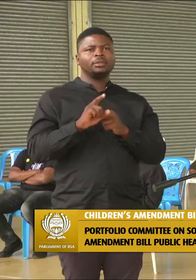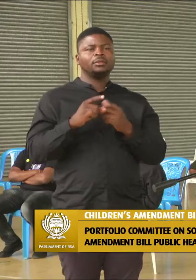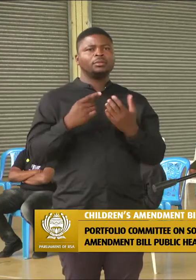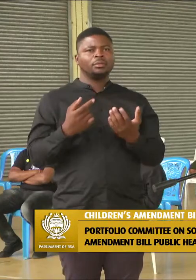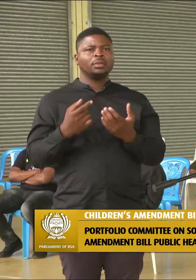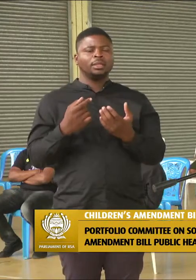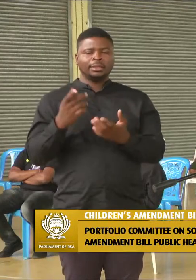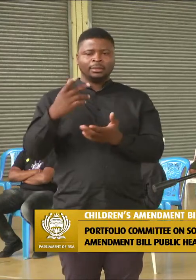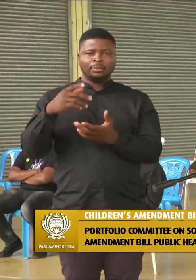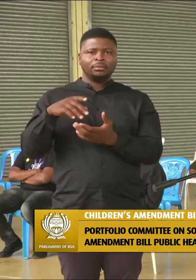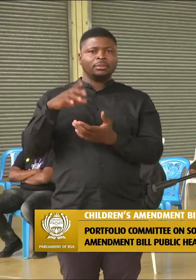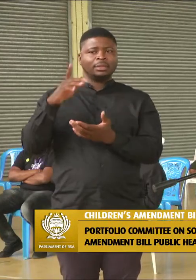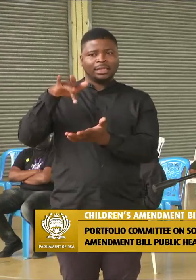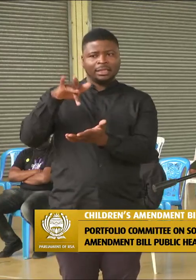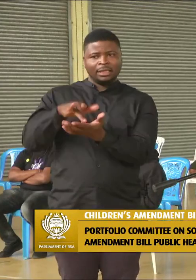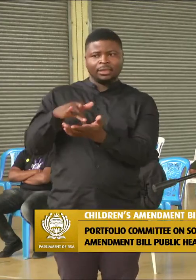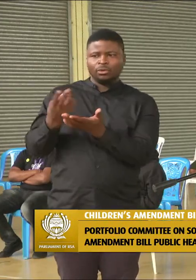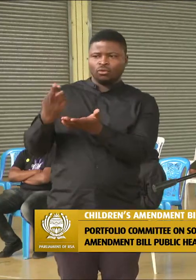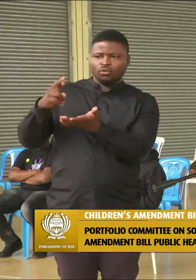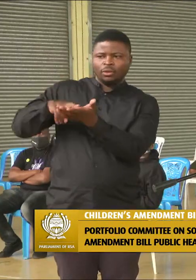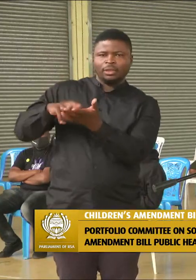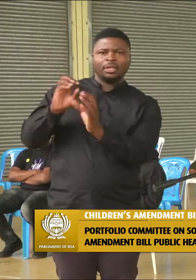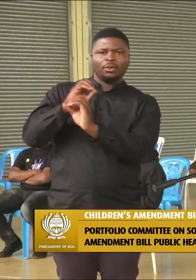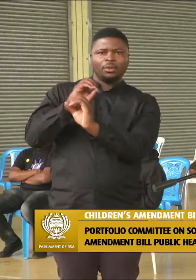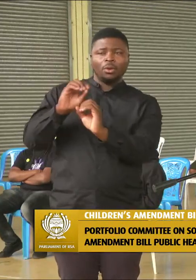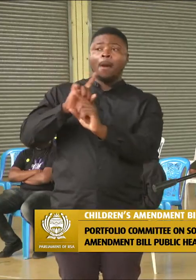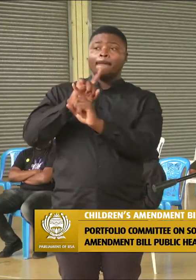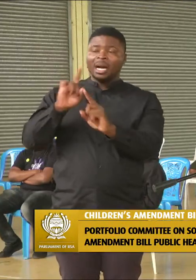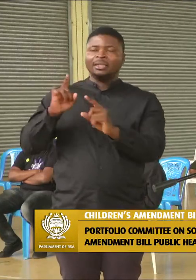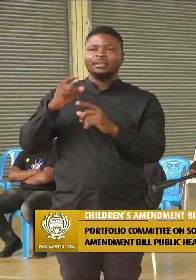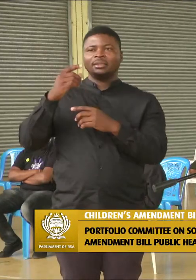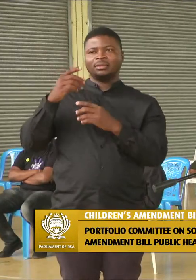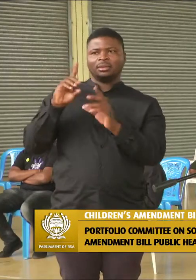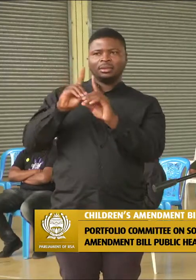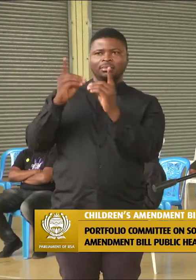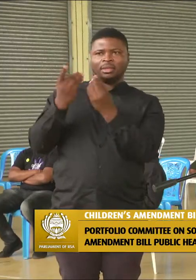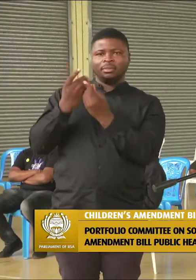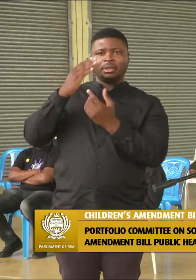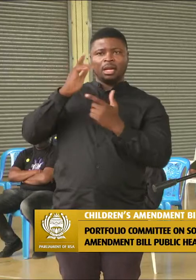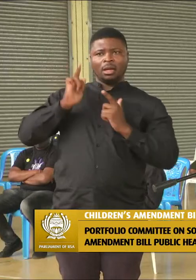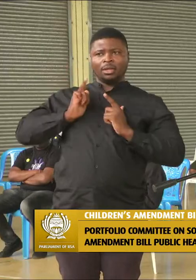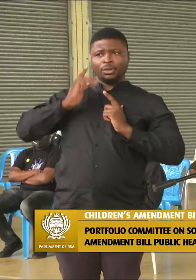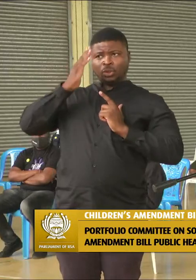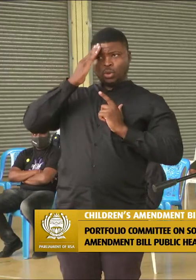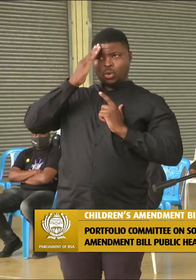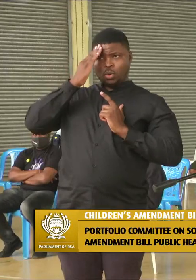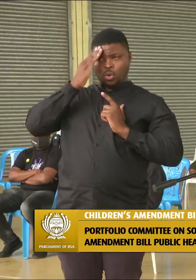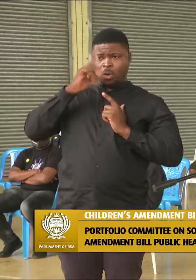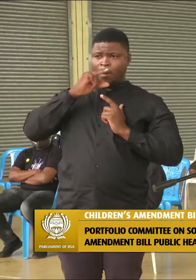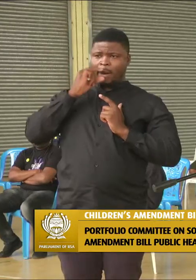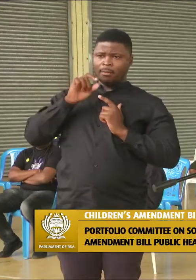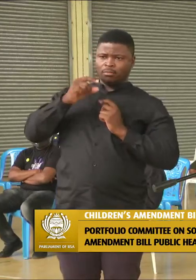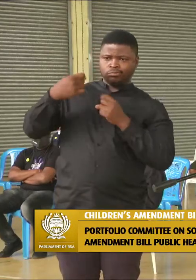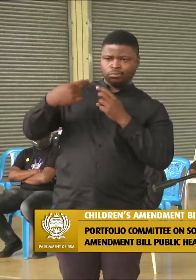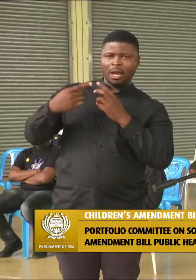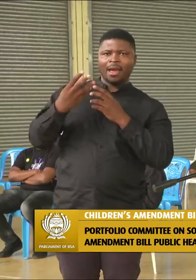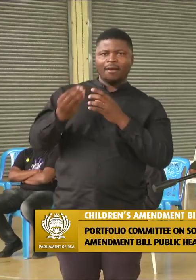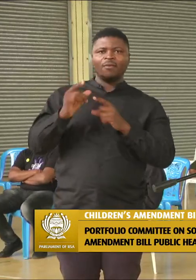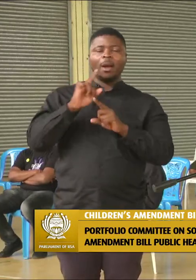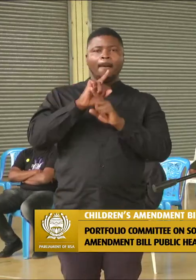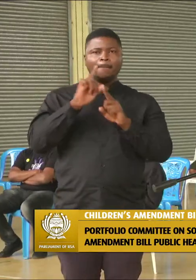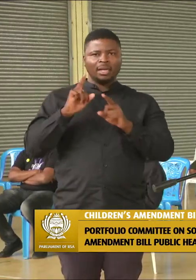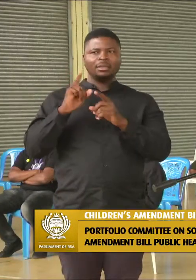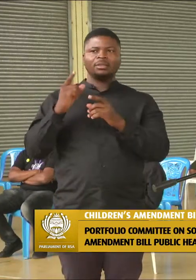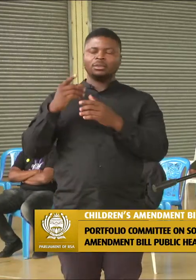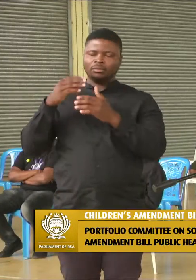centers that were known to the department at that particular time for the financial support for the